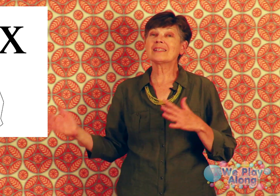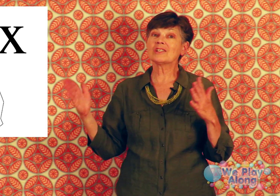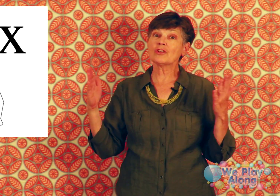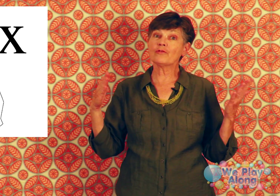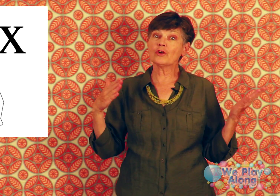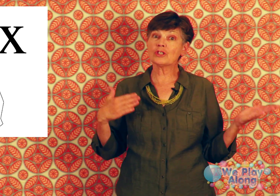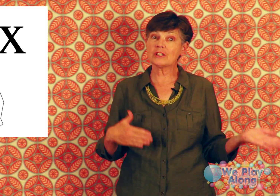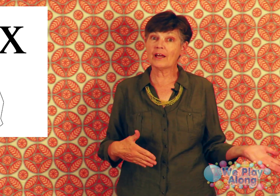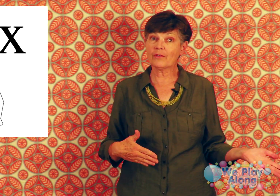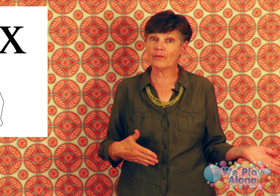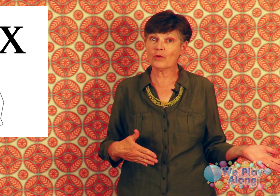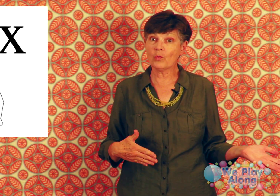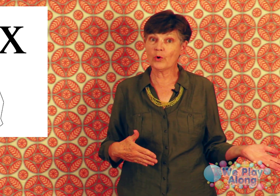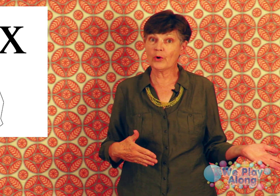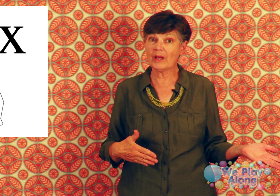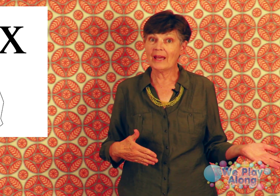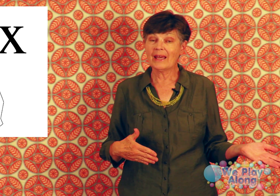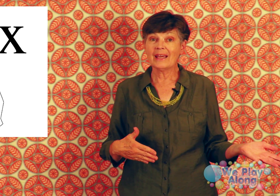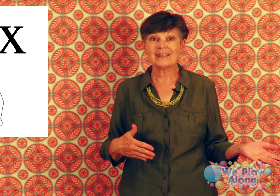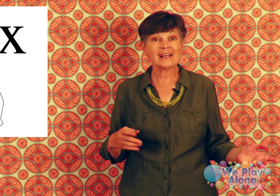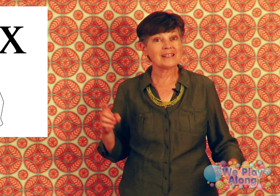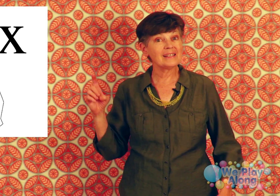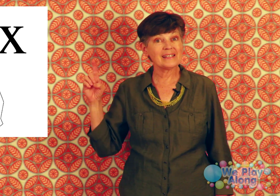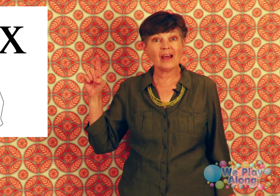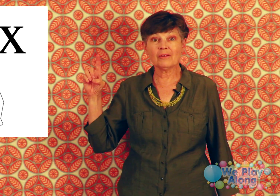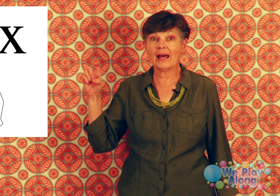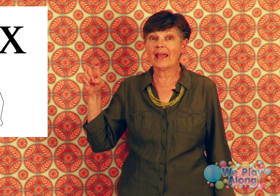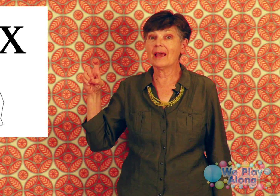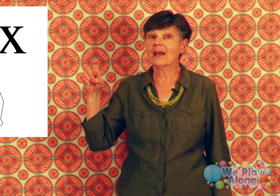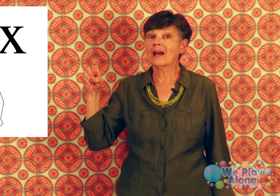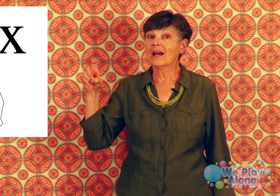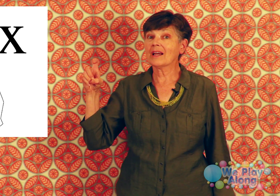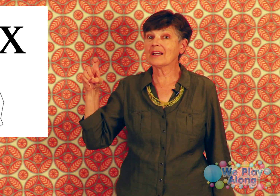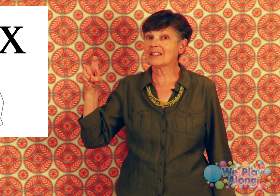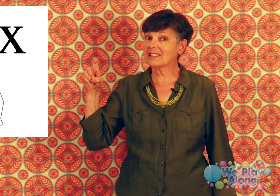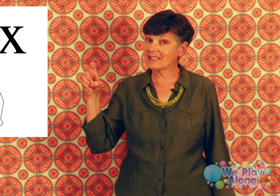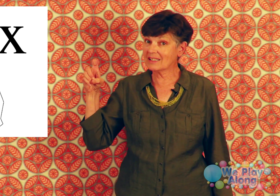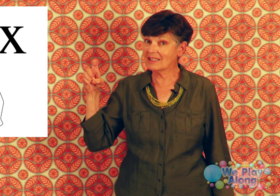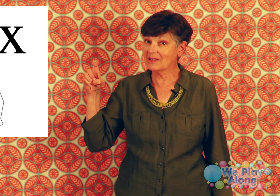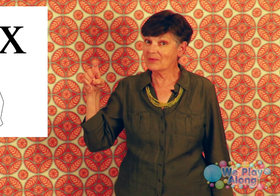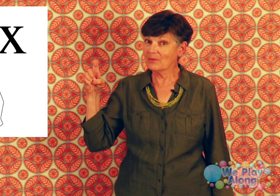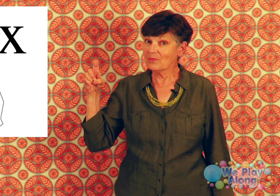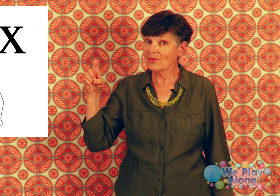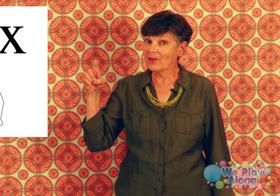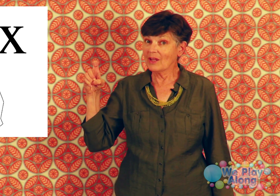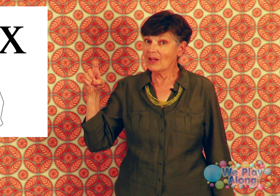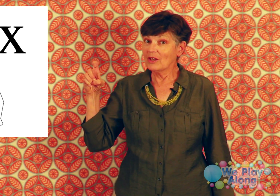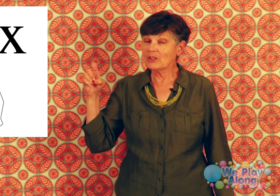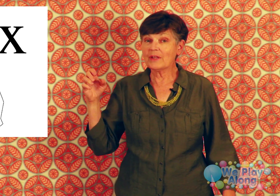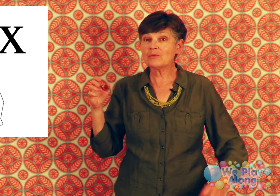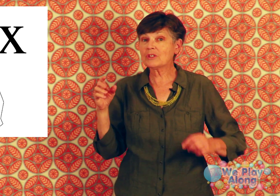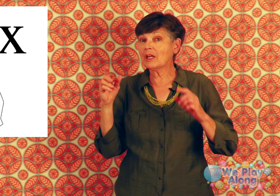is the first letter of the word, it doesn't sound like X. So this was going to